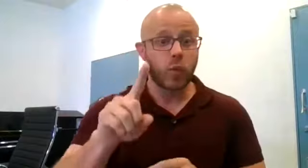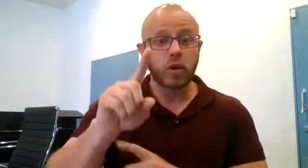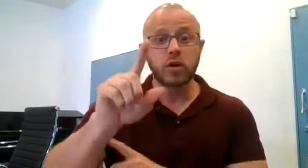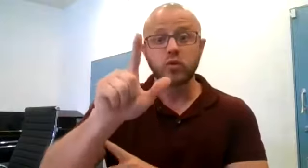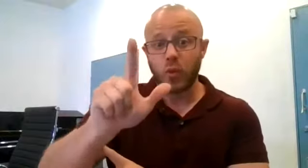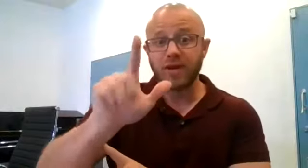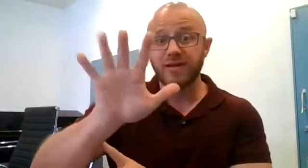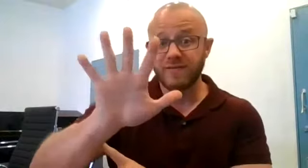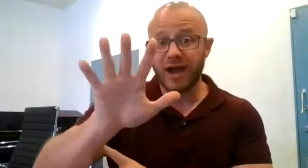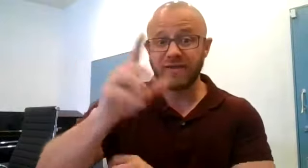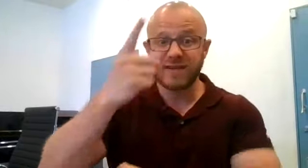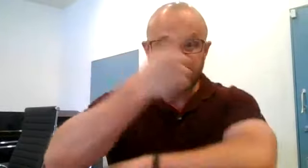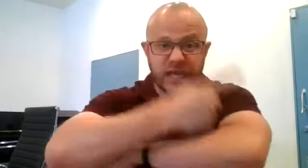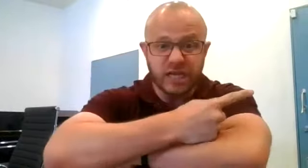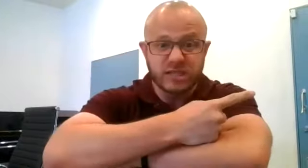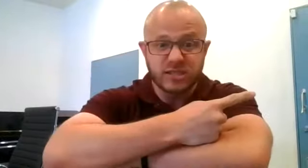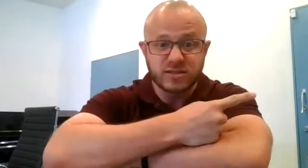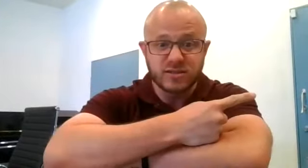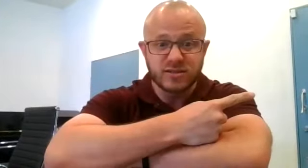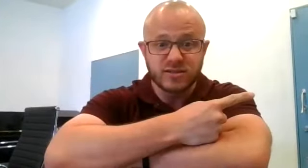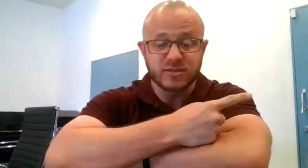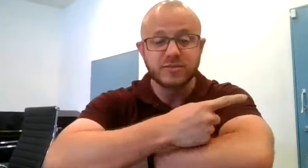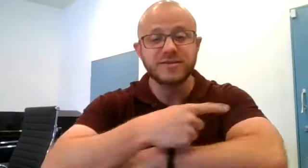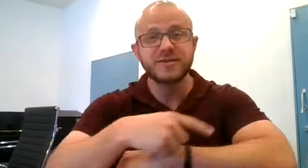Okay, some people have been dating for 25 days.